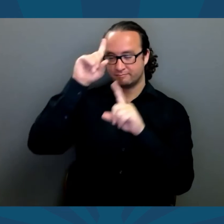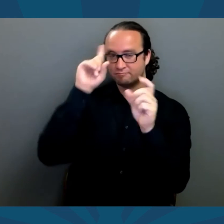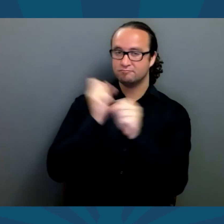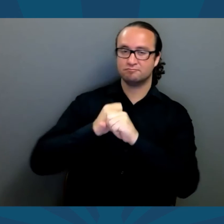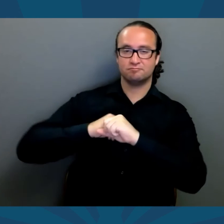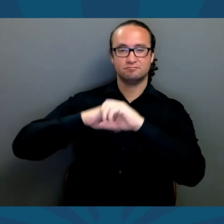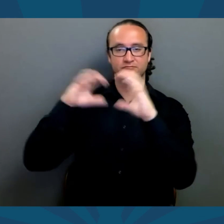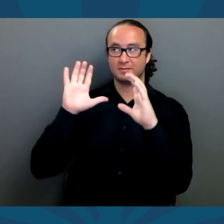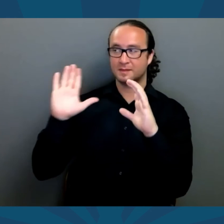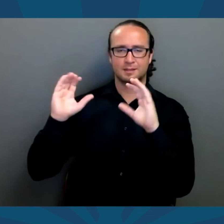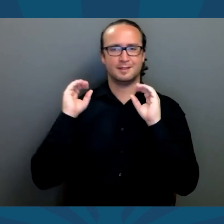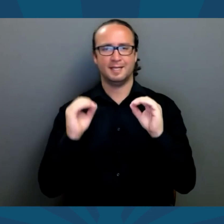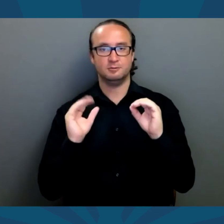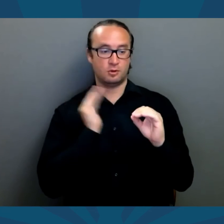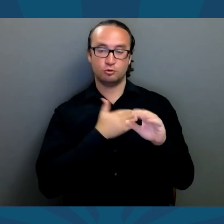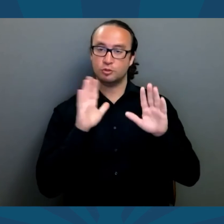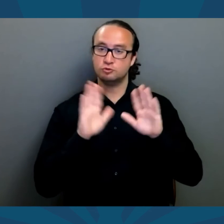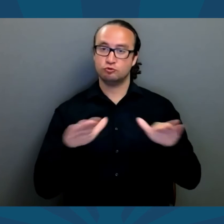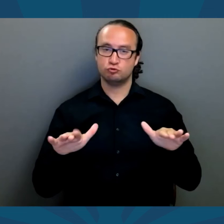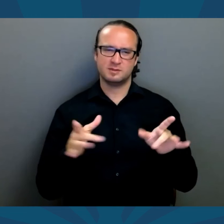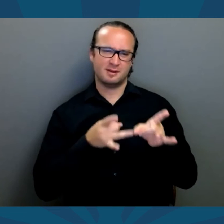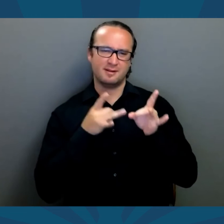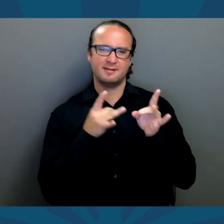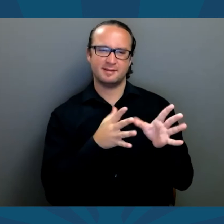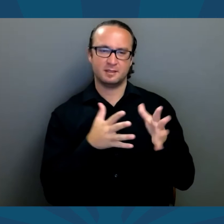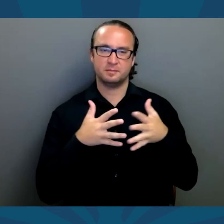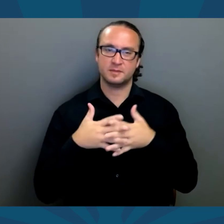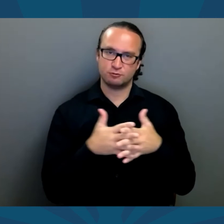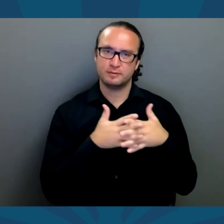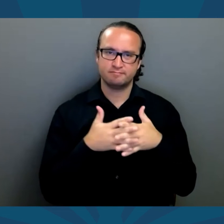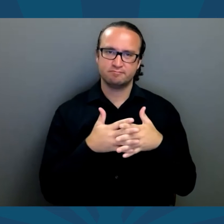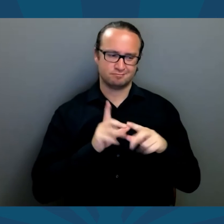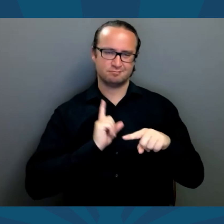Woke ideology is teaching our children to hate America